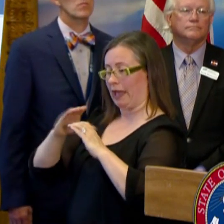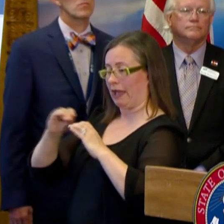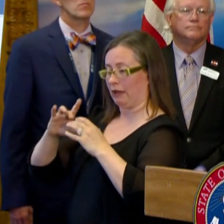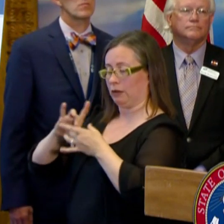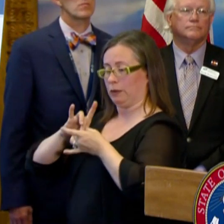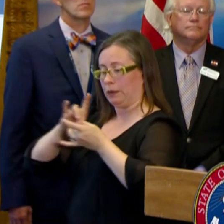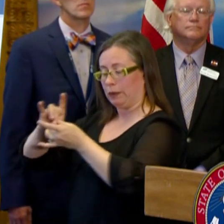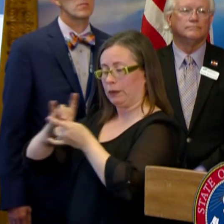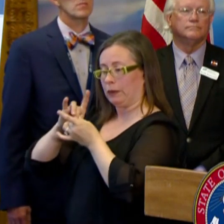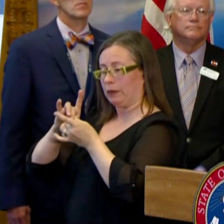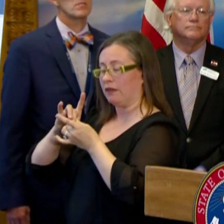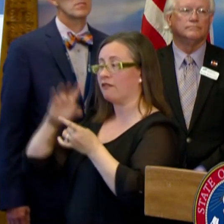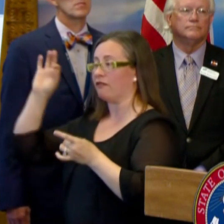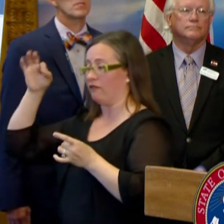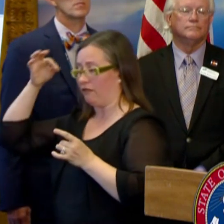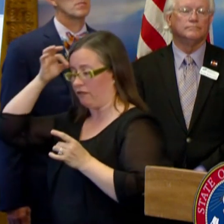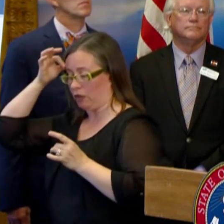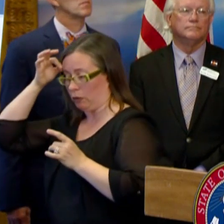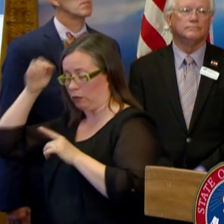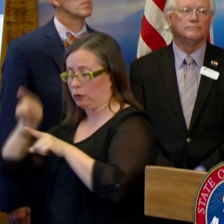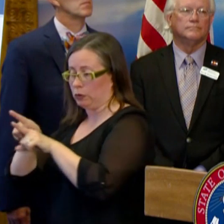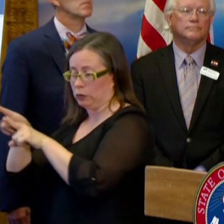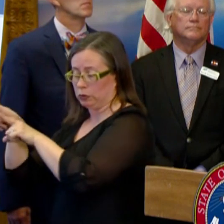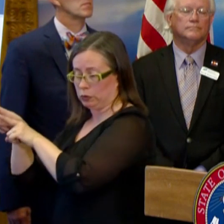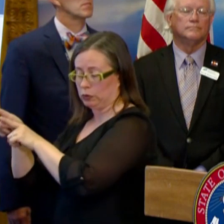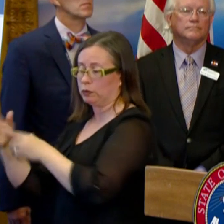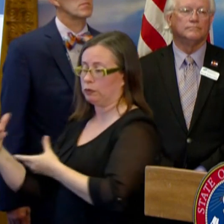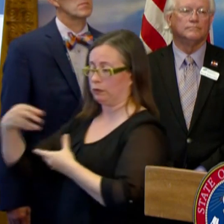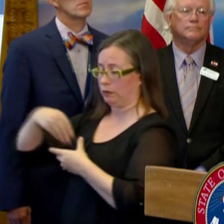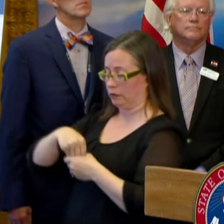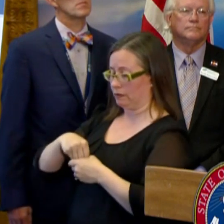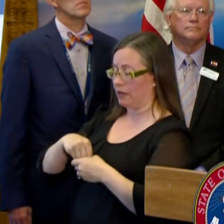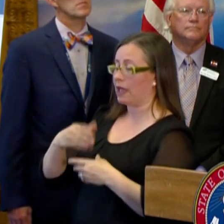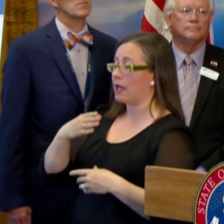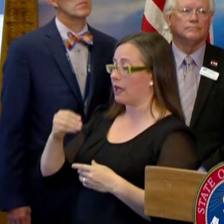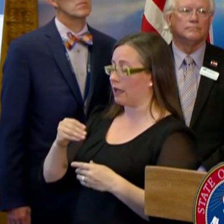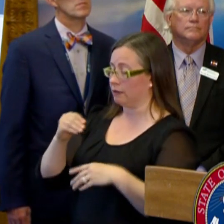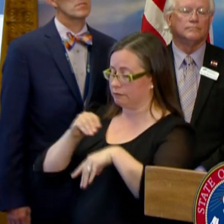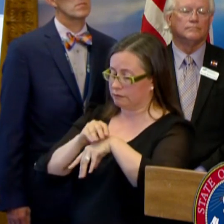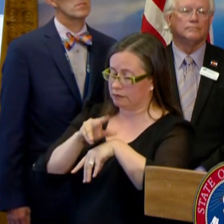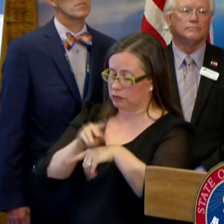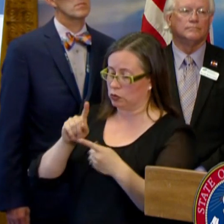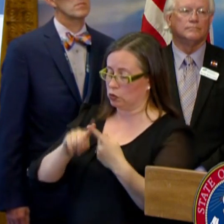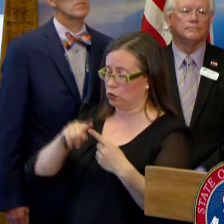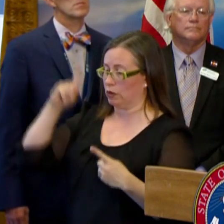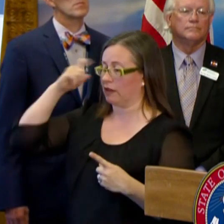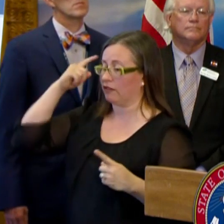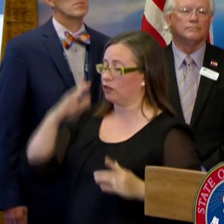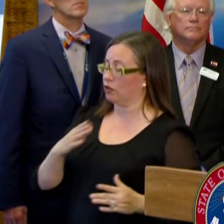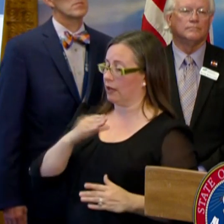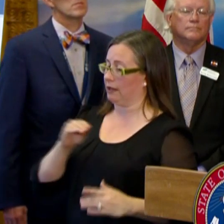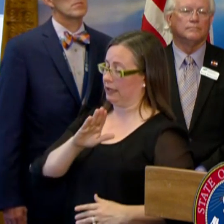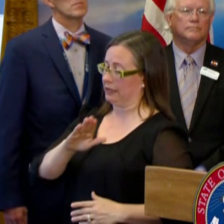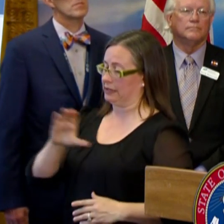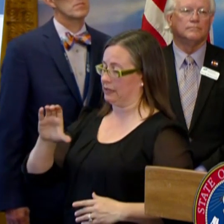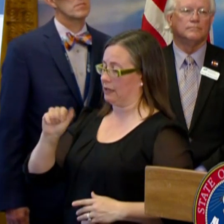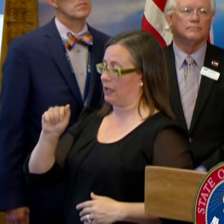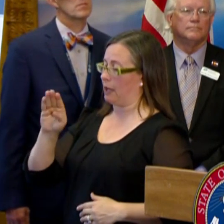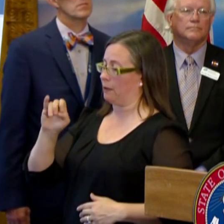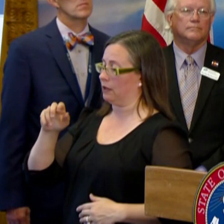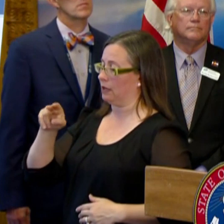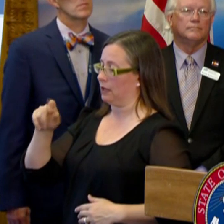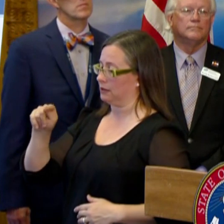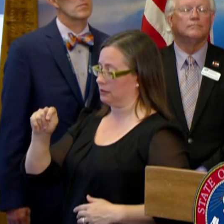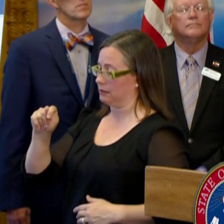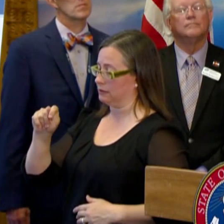and between the federal government, and it provides situational awareness to the governor and to his cabinet. While the center has been coordinating with